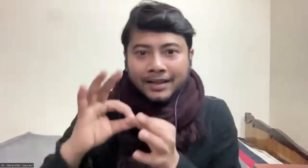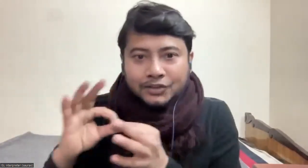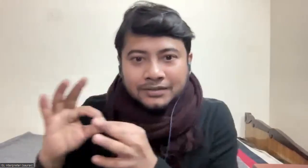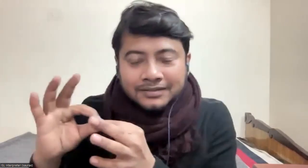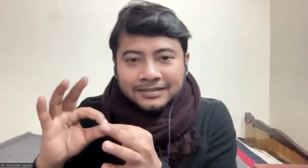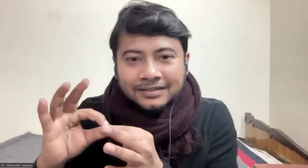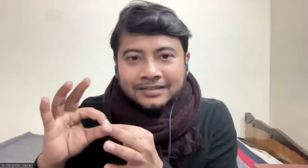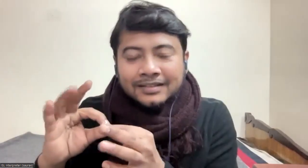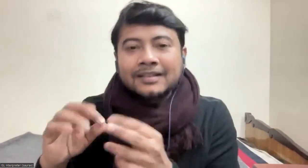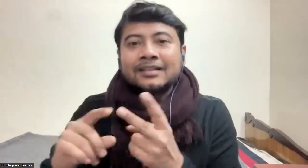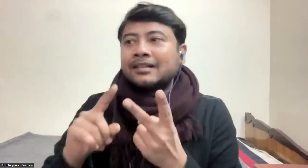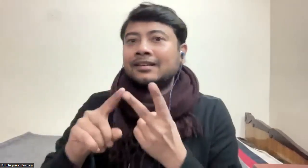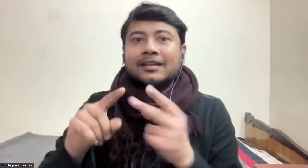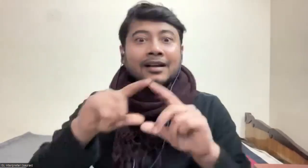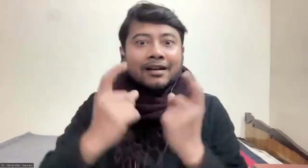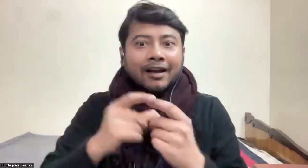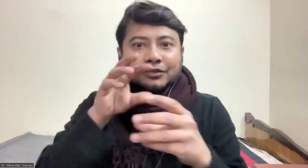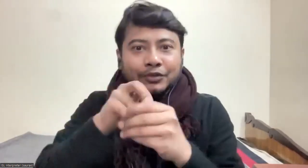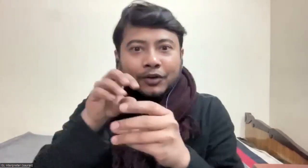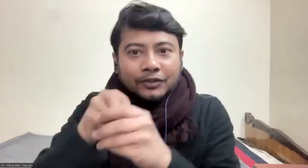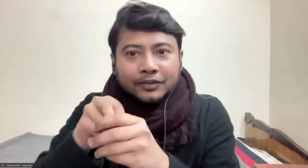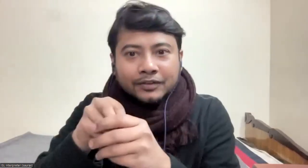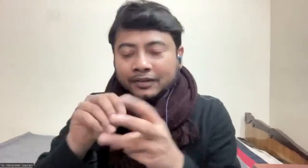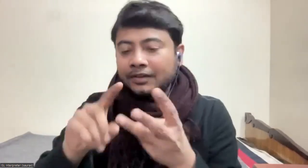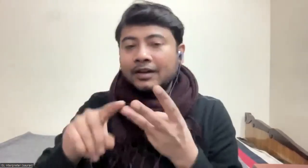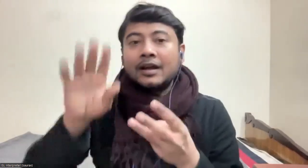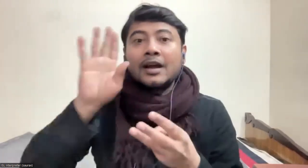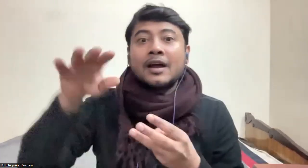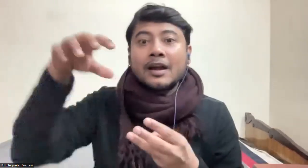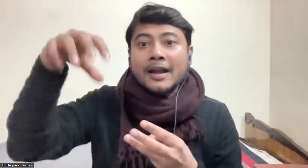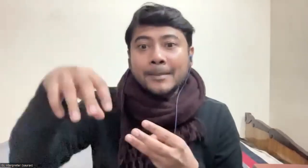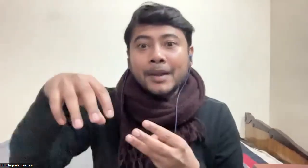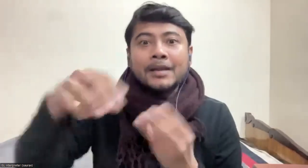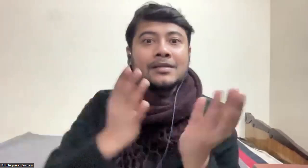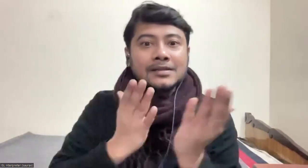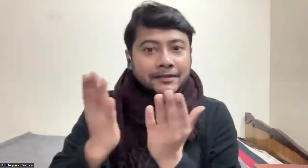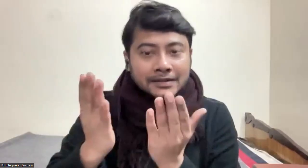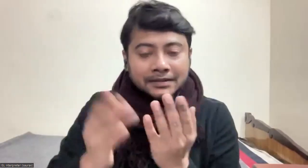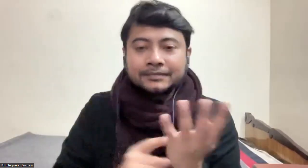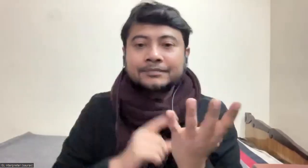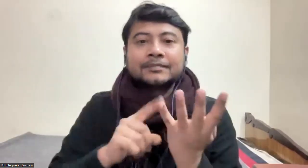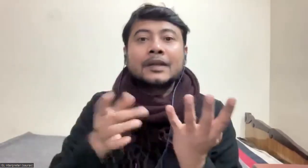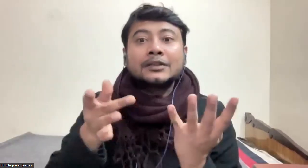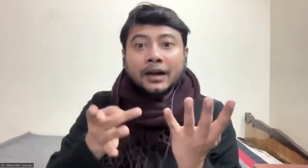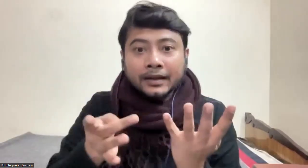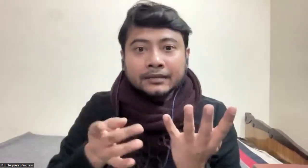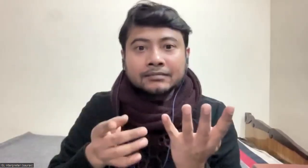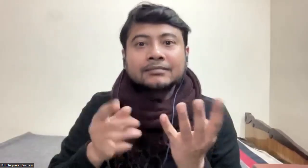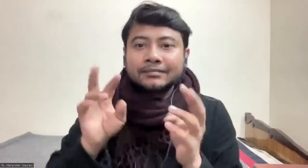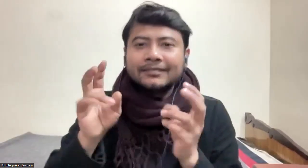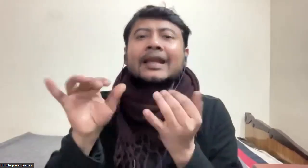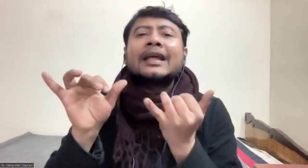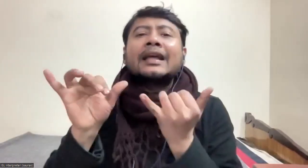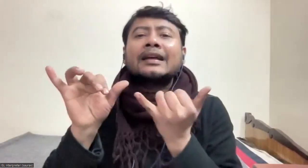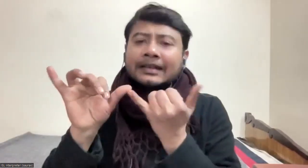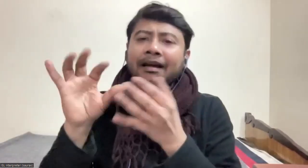uh, serving in the temple, or chanting, or doing some service to the Lord, and not having too much